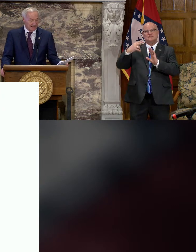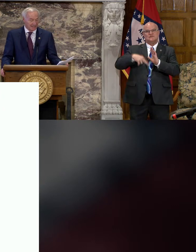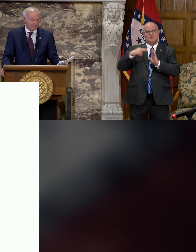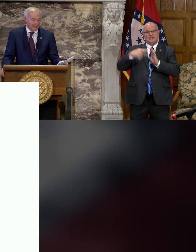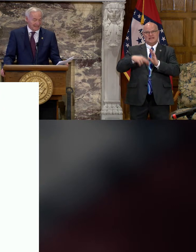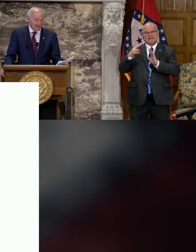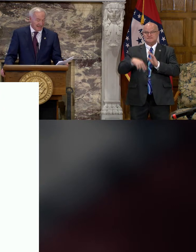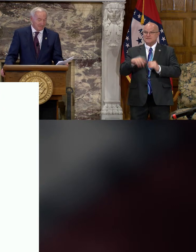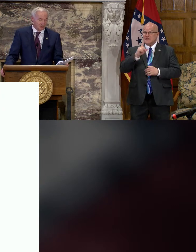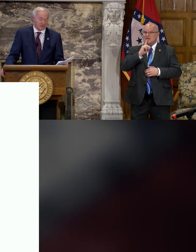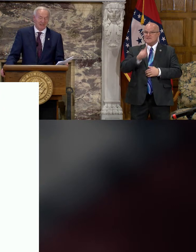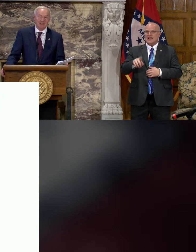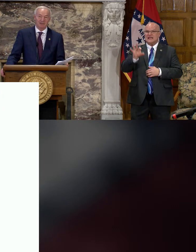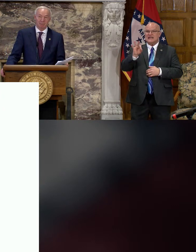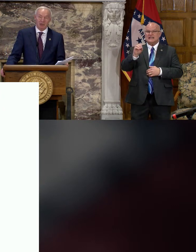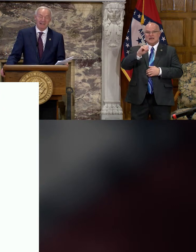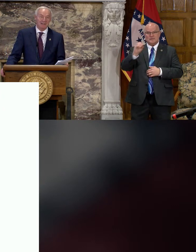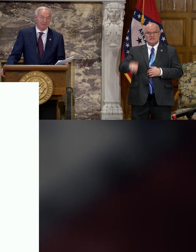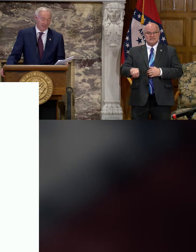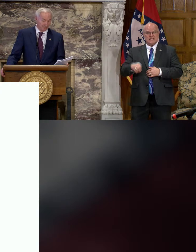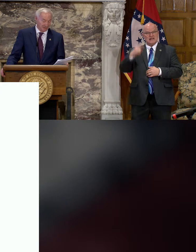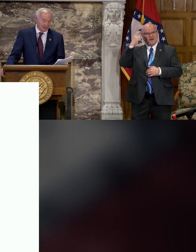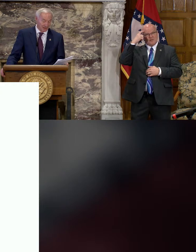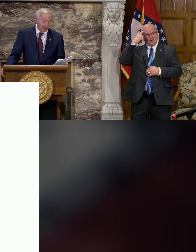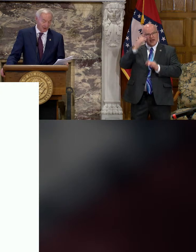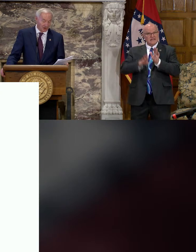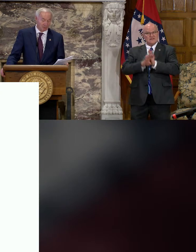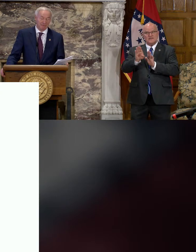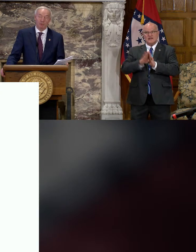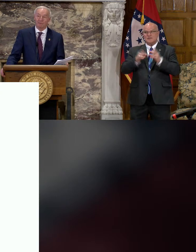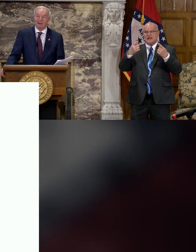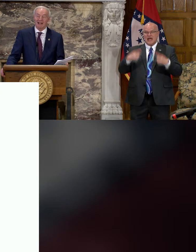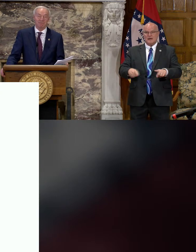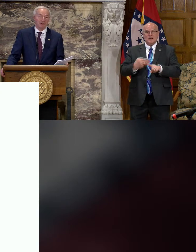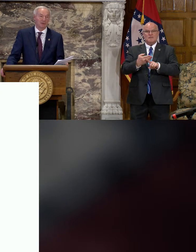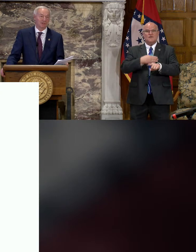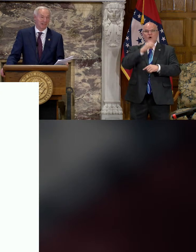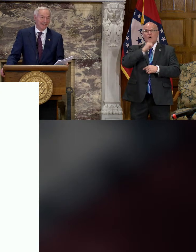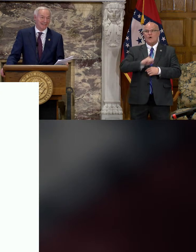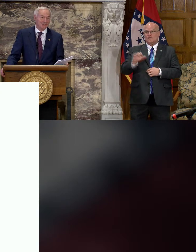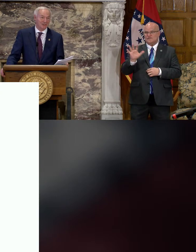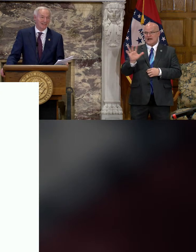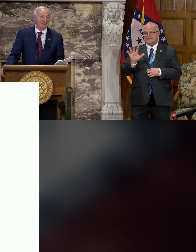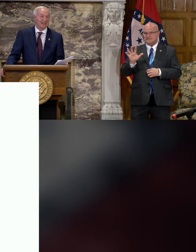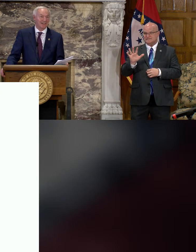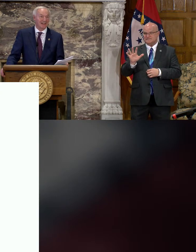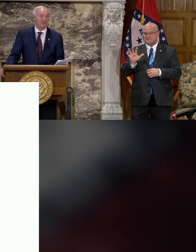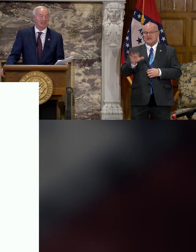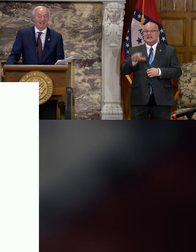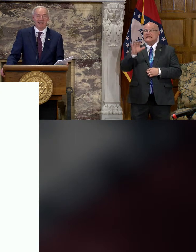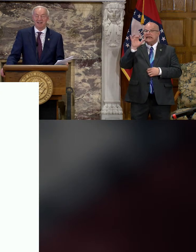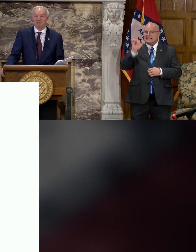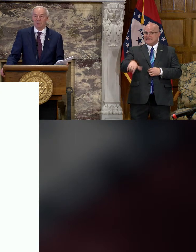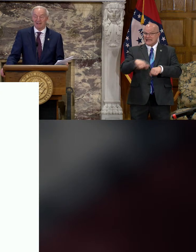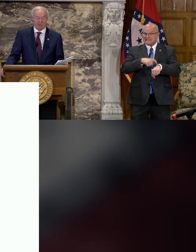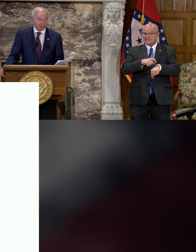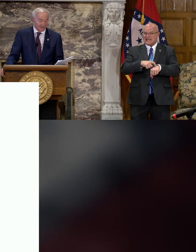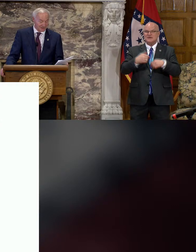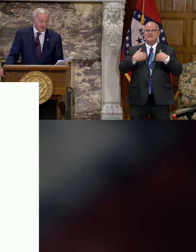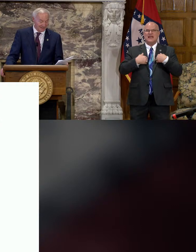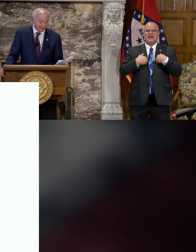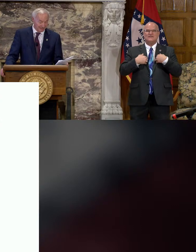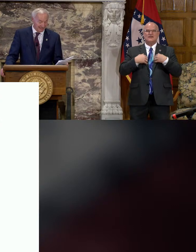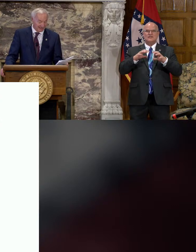reading. And in fact, 90% of brain development occurs before 5 years of age. That is the time to